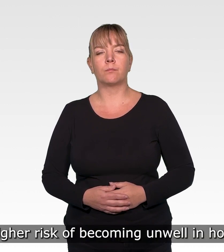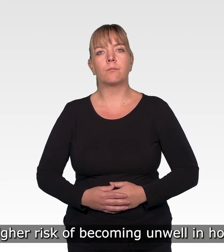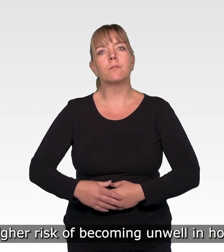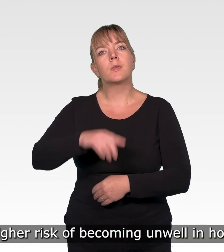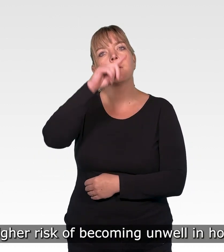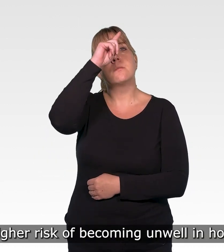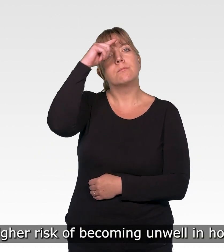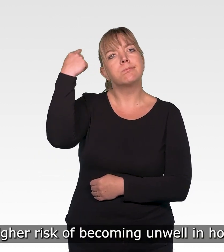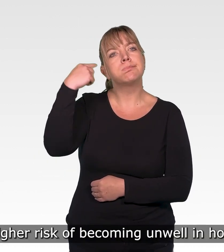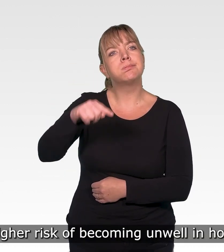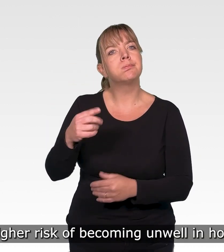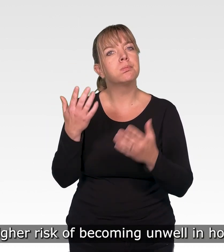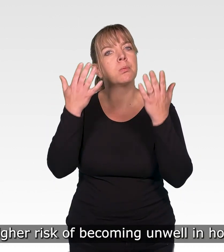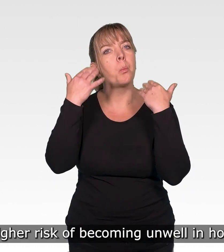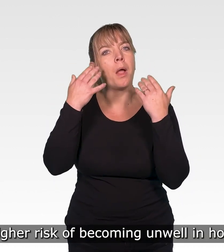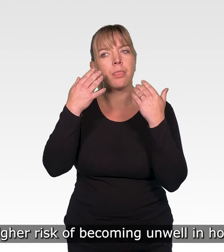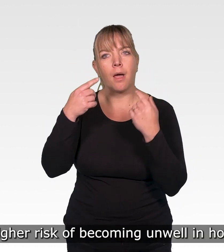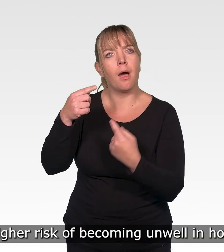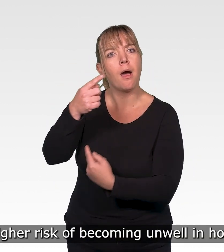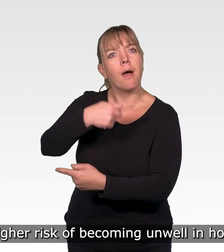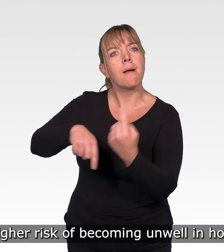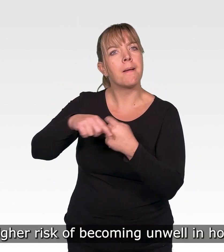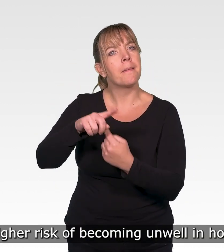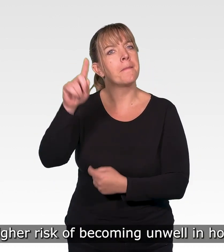People at higher risk of becoming unwell in hot weather.